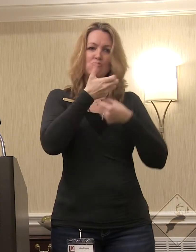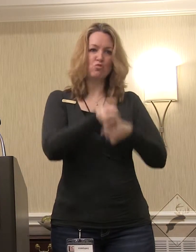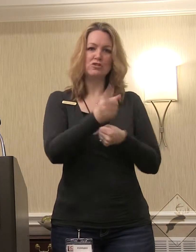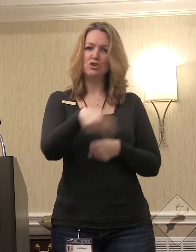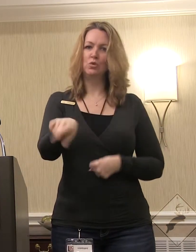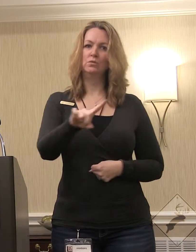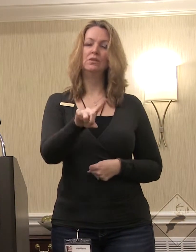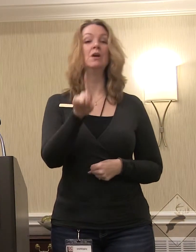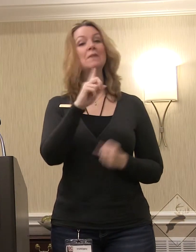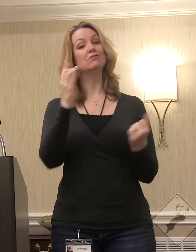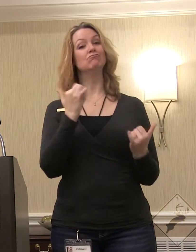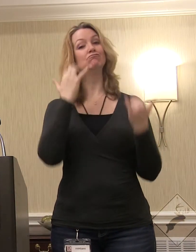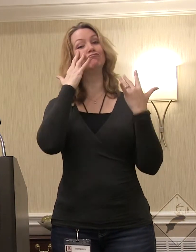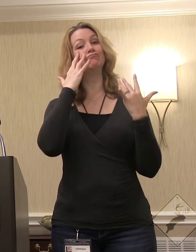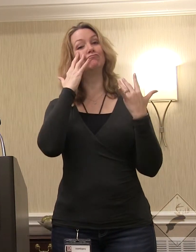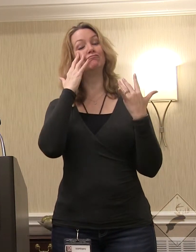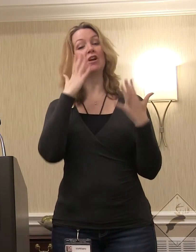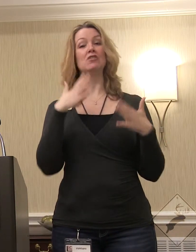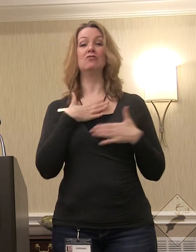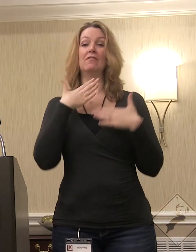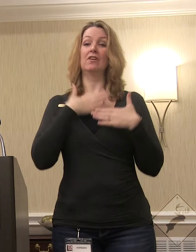Be cheerful and helpful.